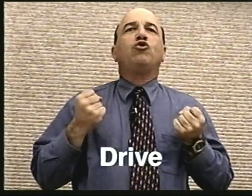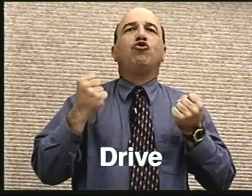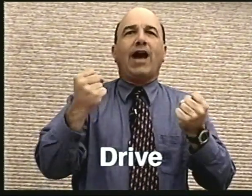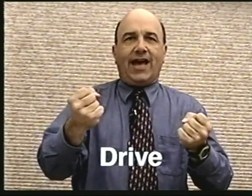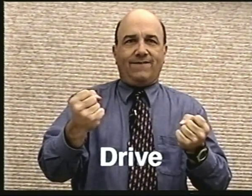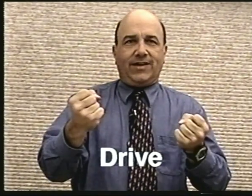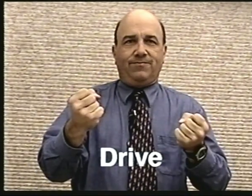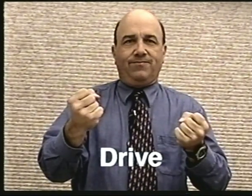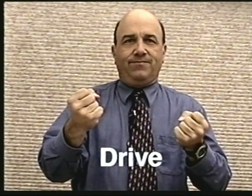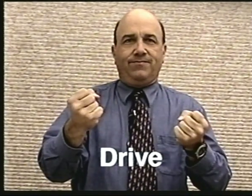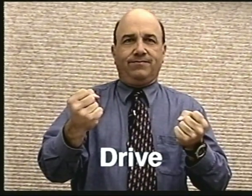Drive.